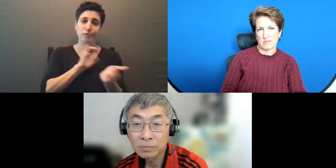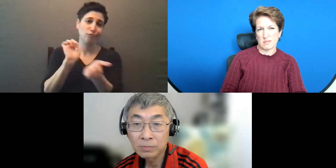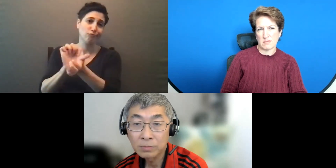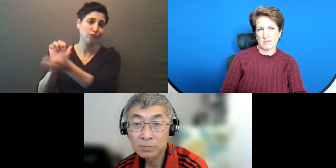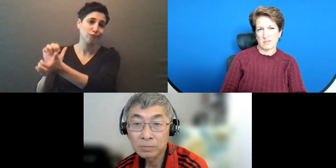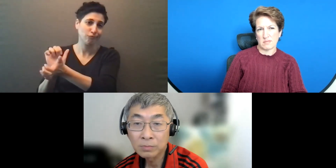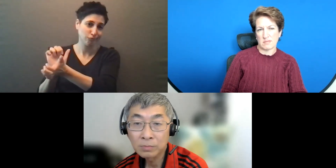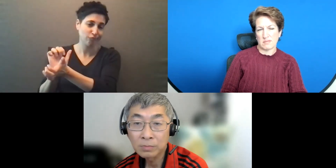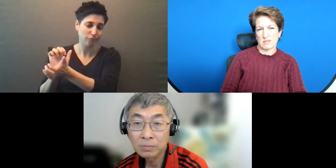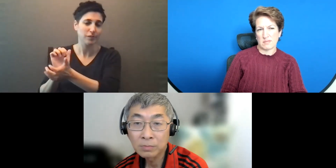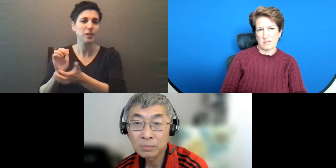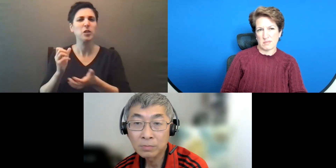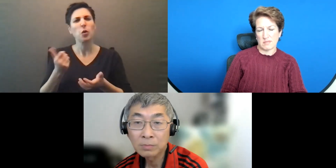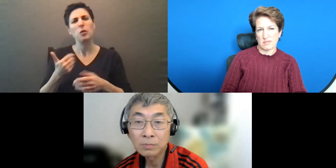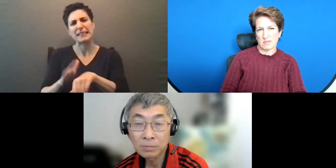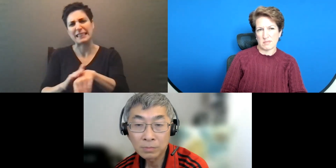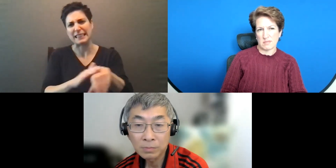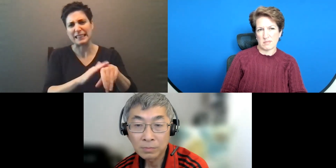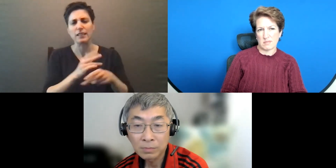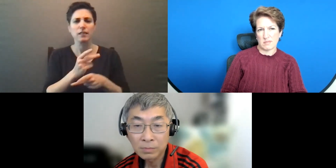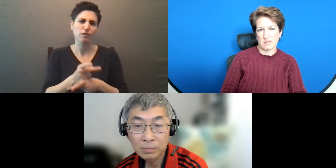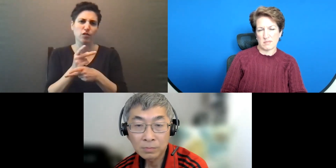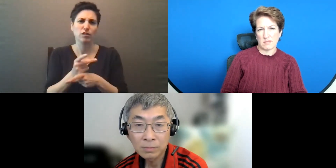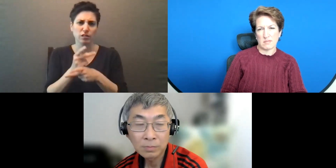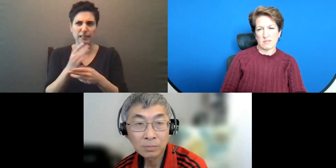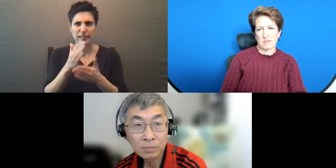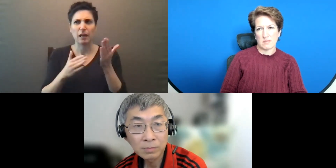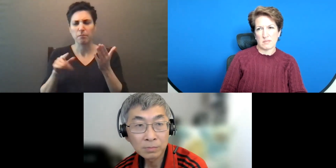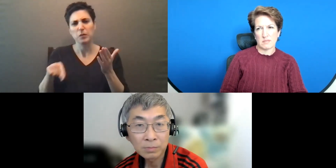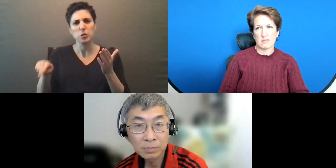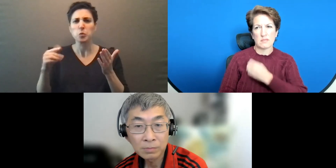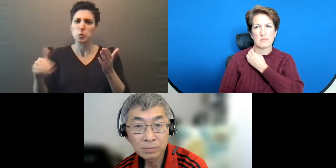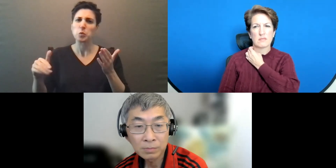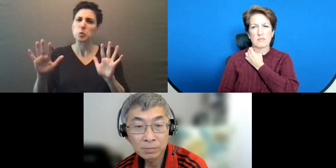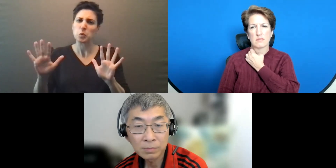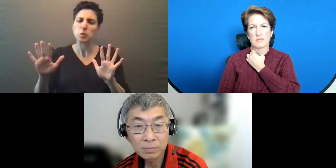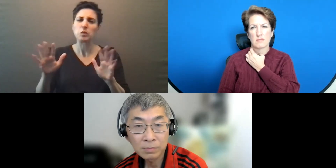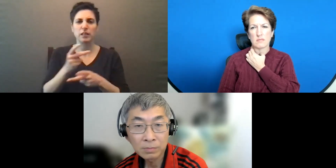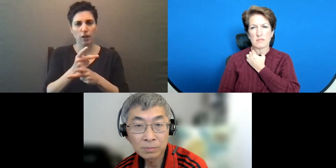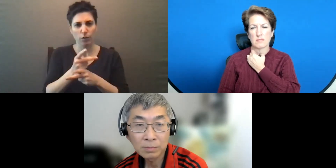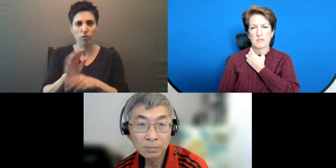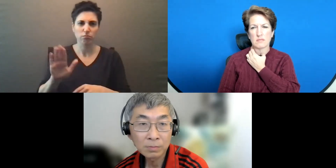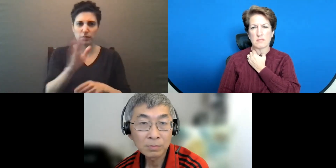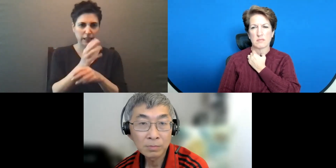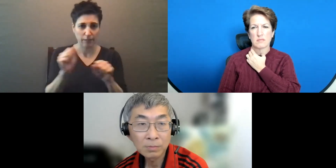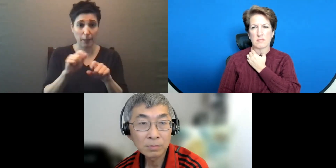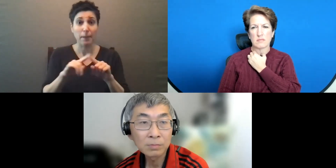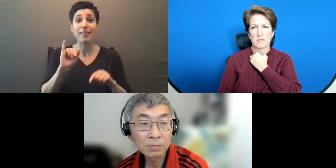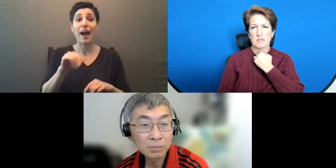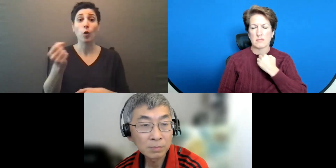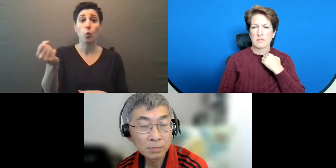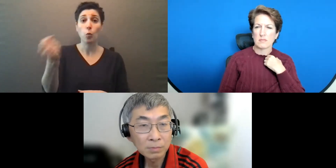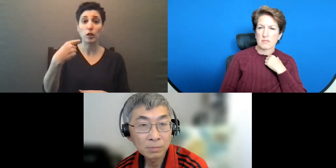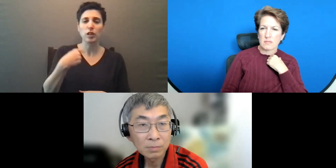make sure you're aware of your own safety when you're in certain situations like that. But I will definitely pass this question over to the City